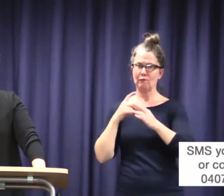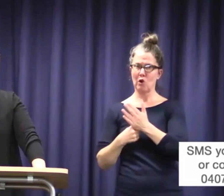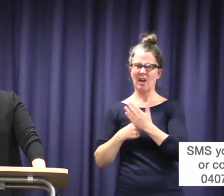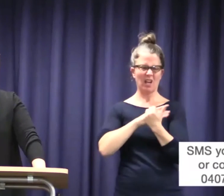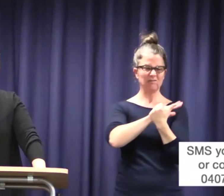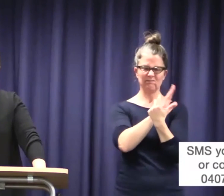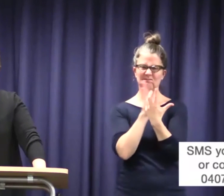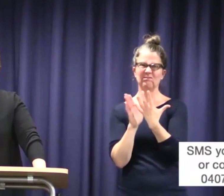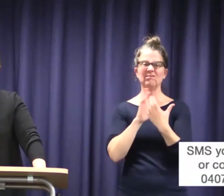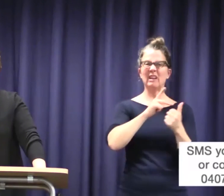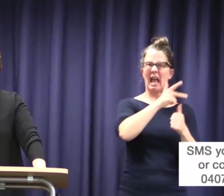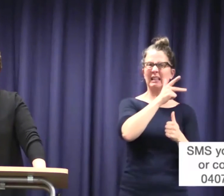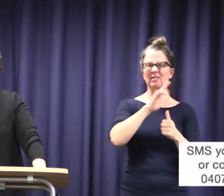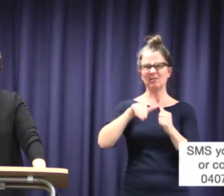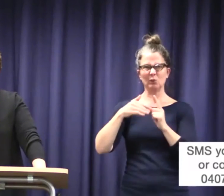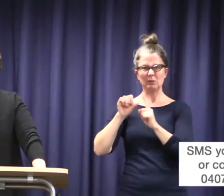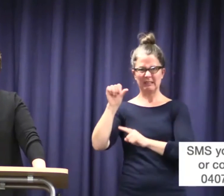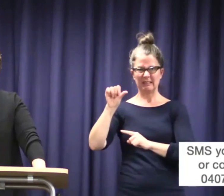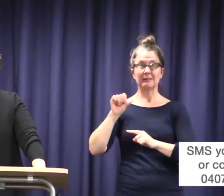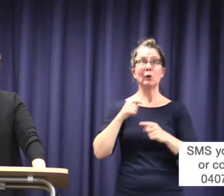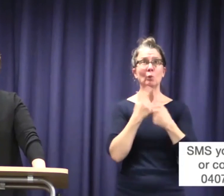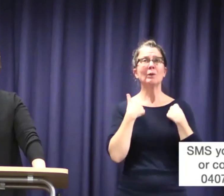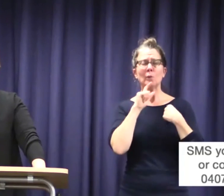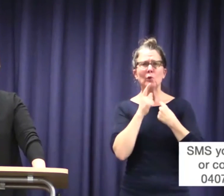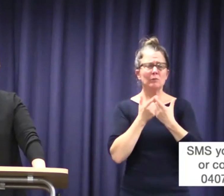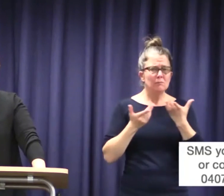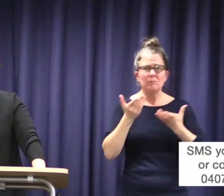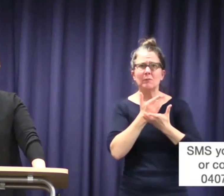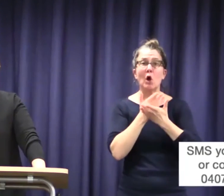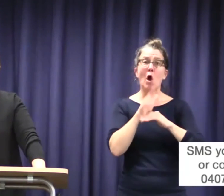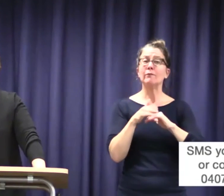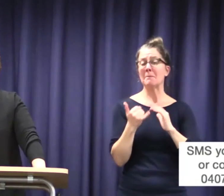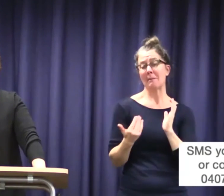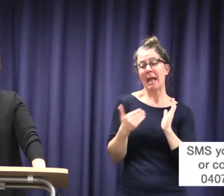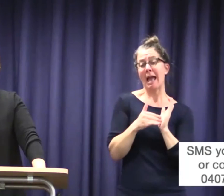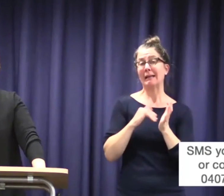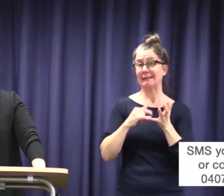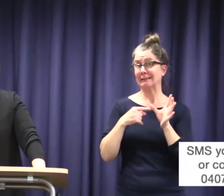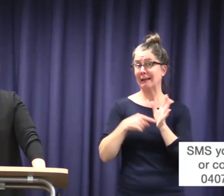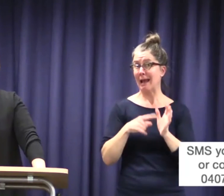We are going to have a conversation about possibly reinstating Saturdays.